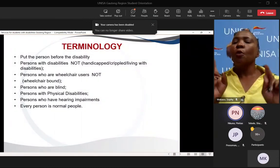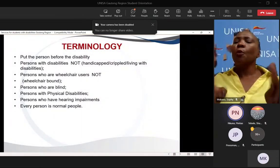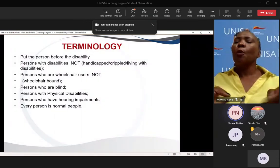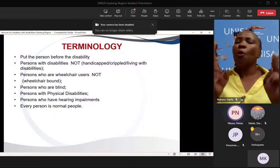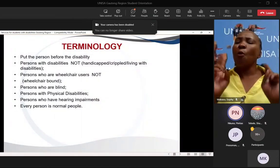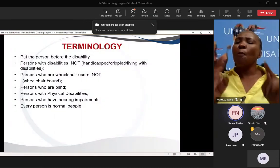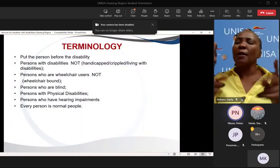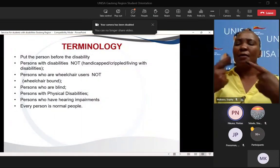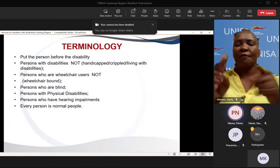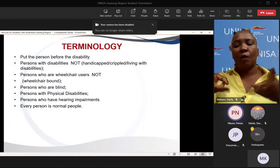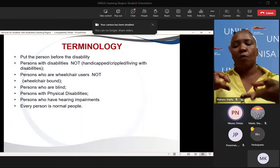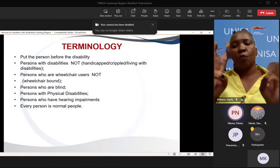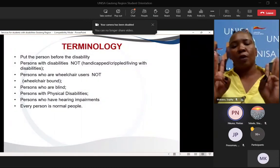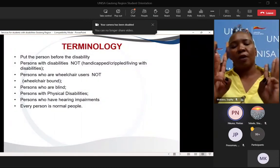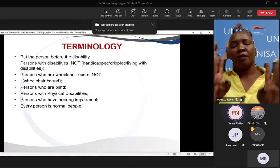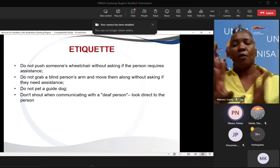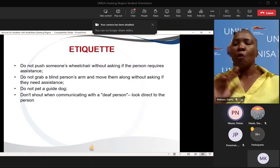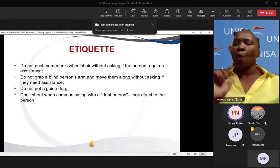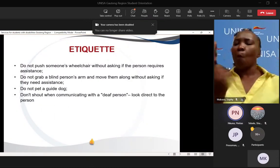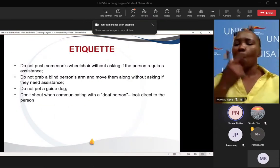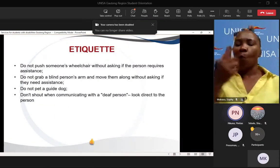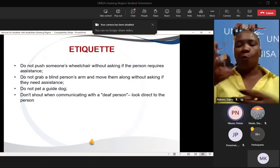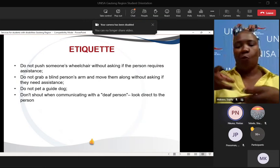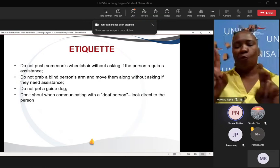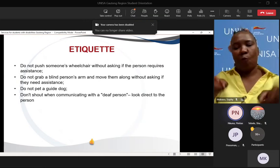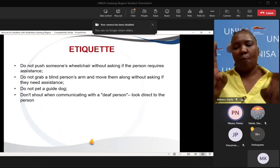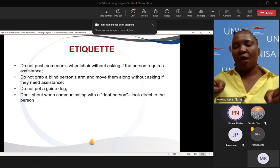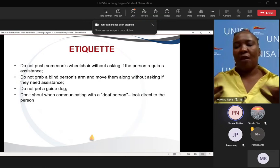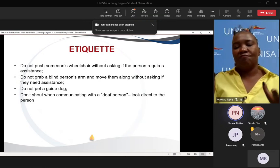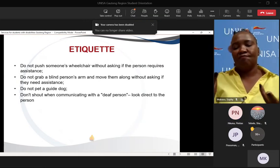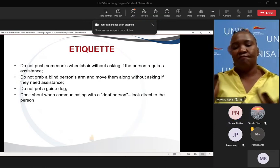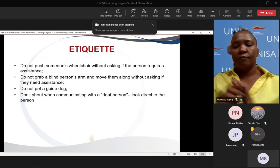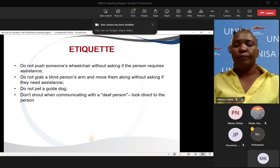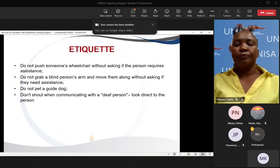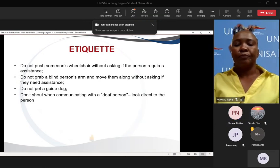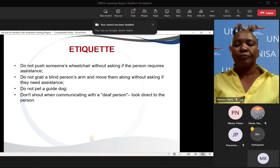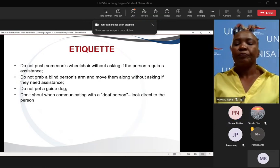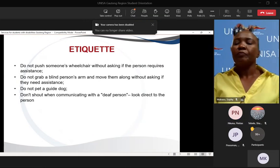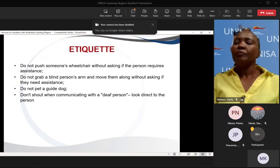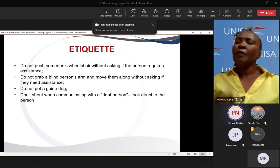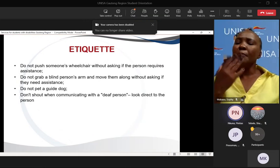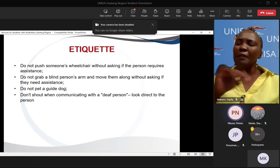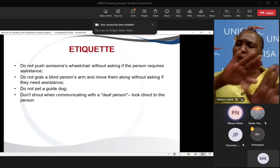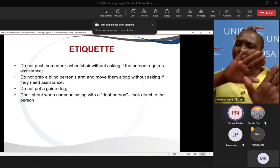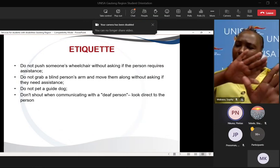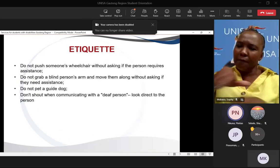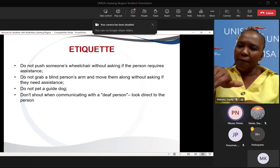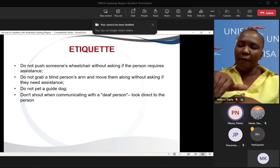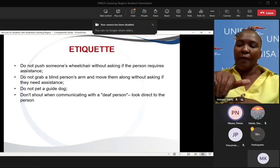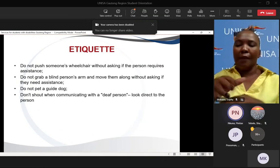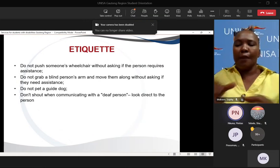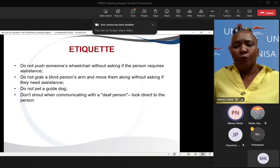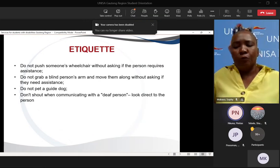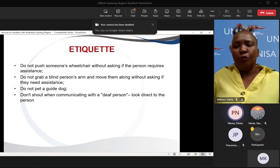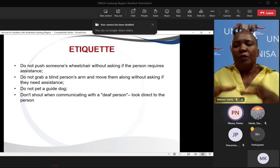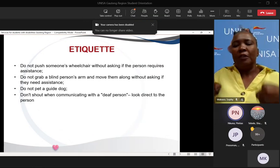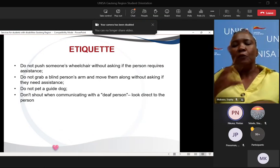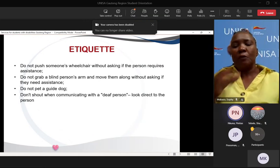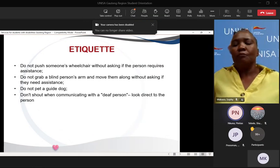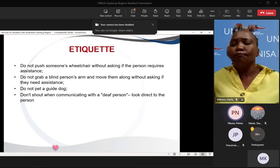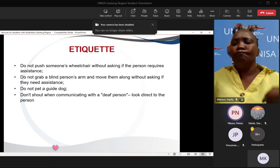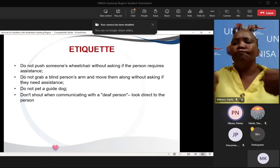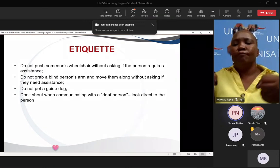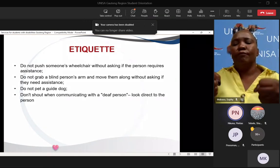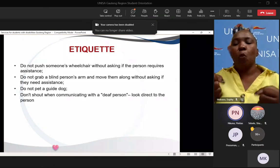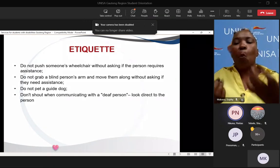in a different way we are all normal and please refrain from pushing a wheelchair user